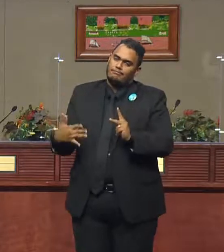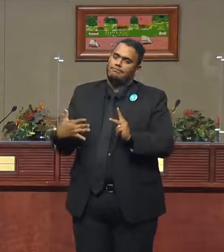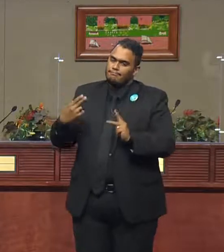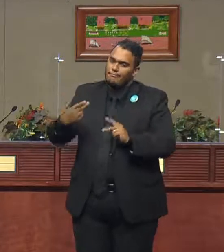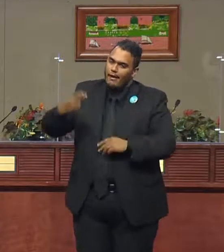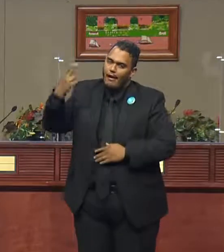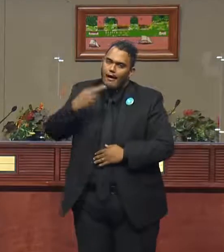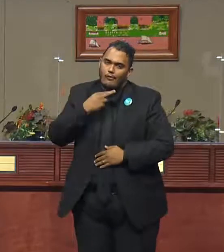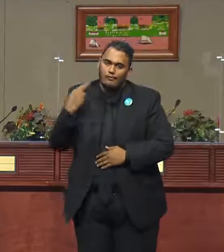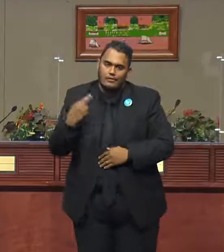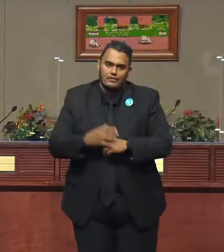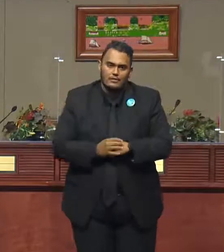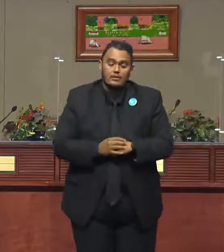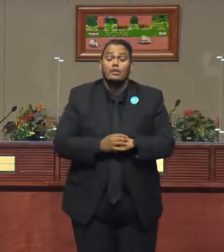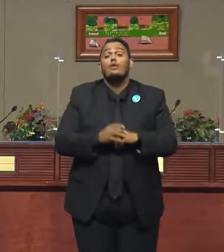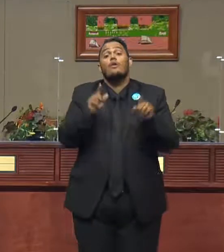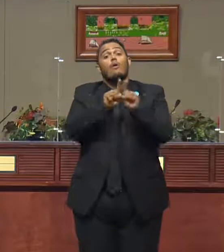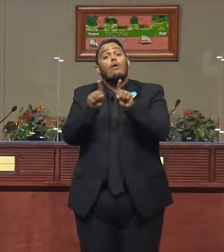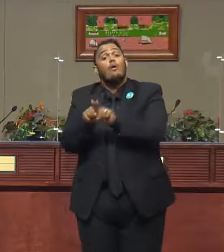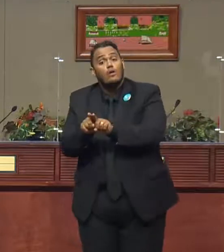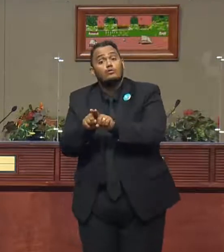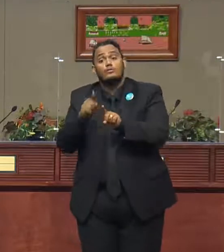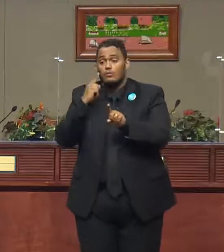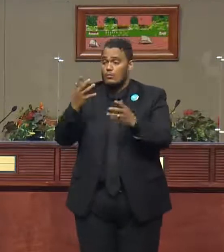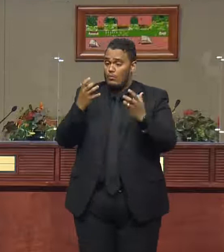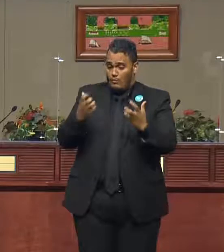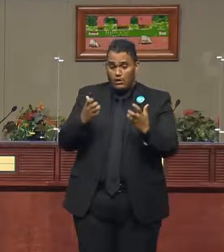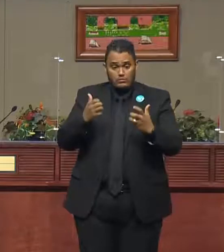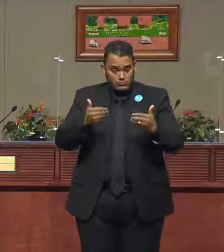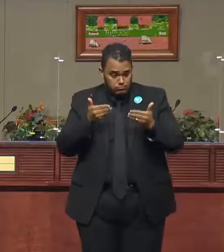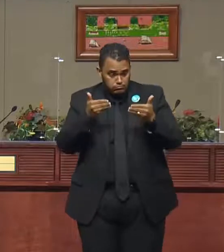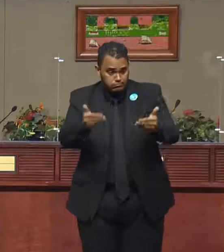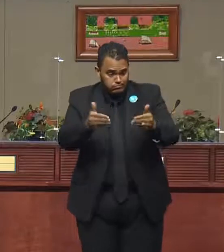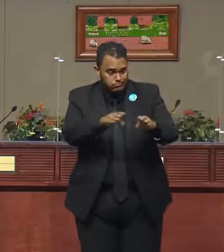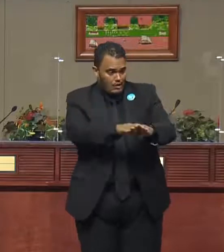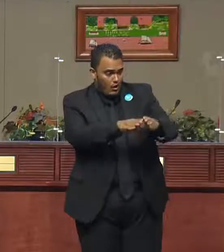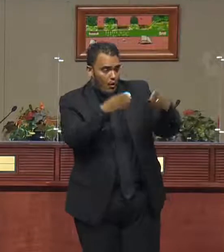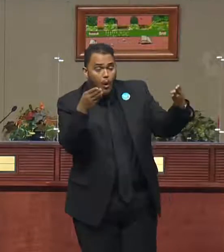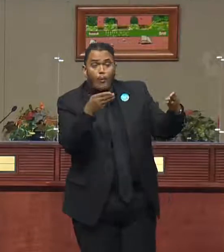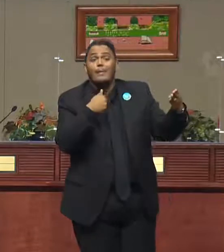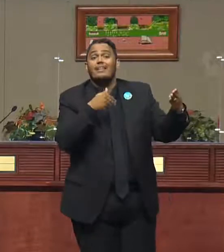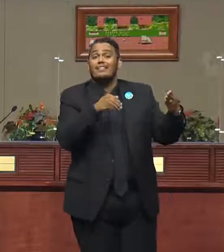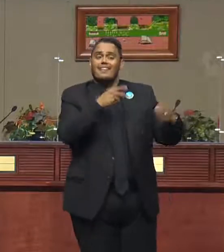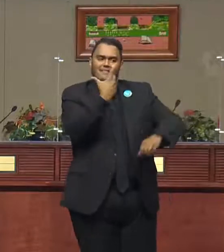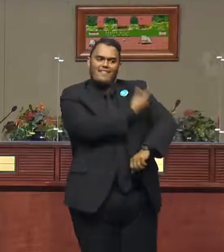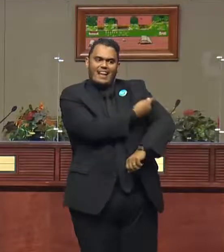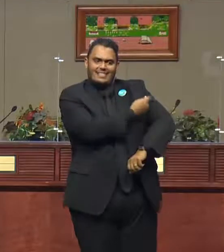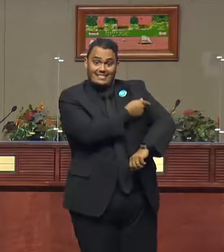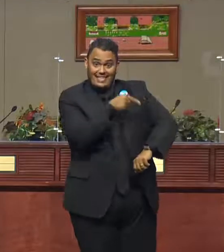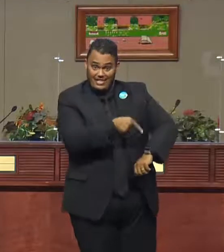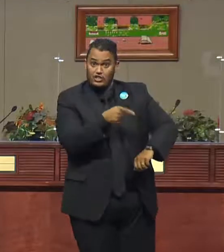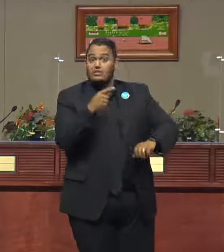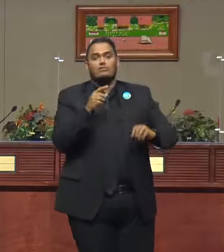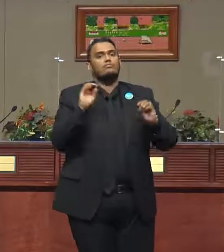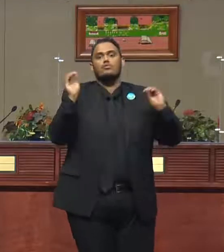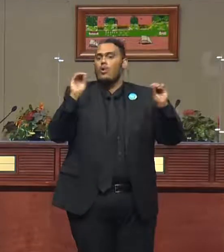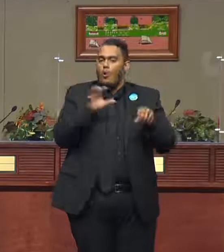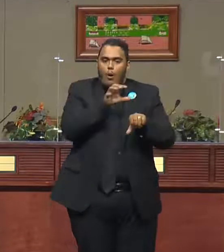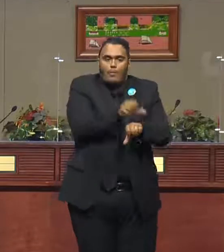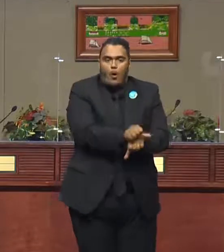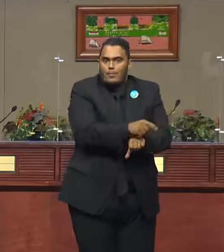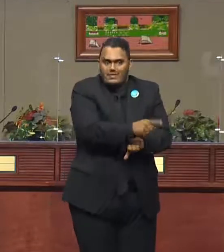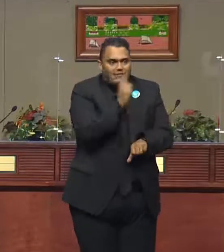will be open for mobile vaccination thanks to the Florida Department of Emergency Management. No appointments necessary,